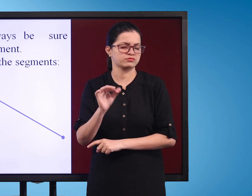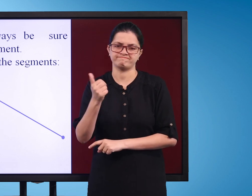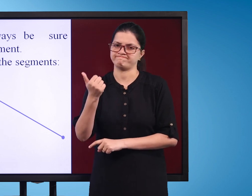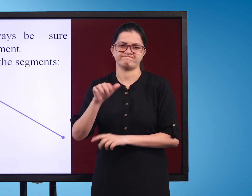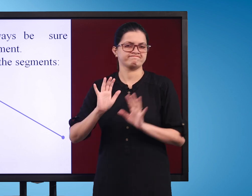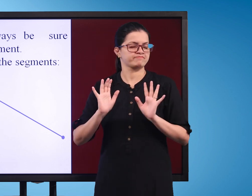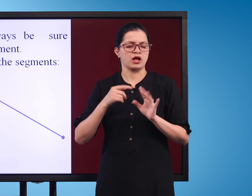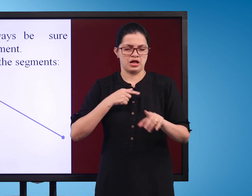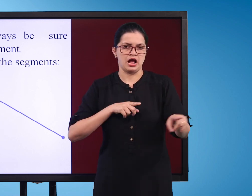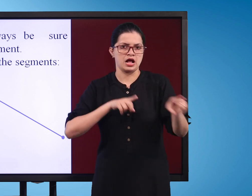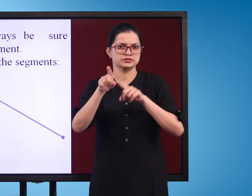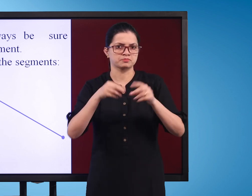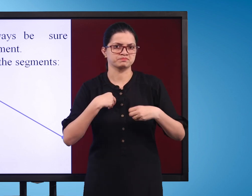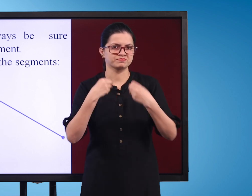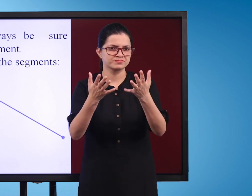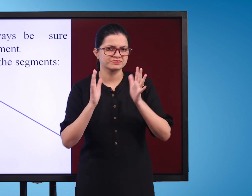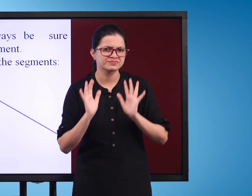For example, look at the adjoining segments.